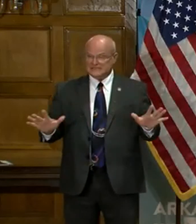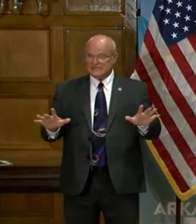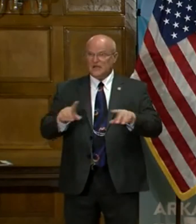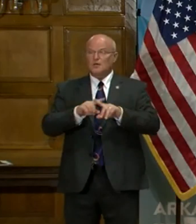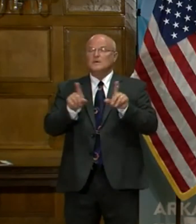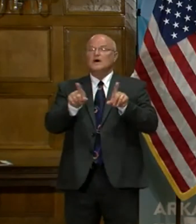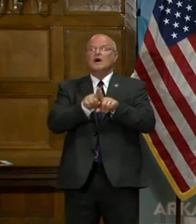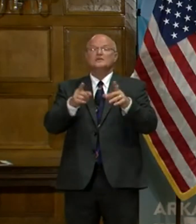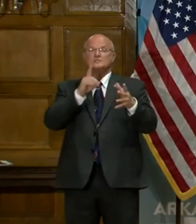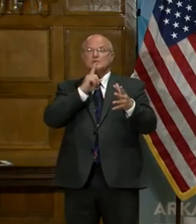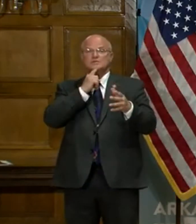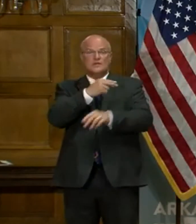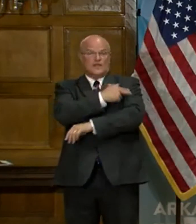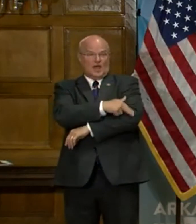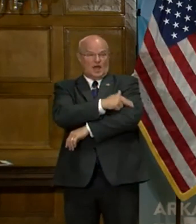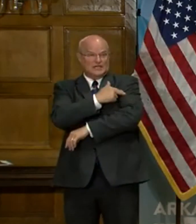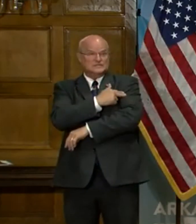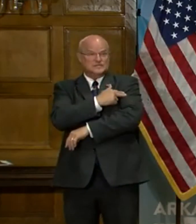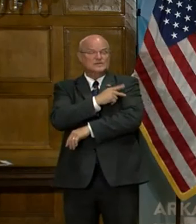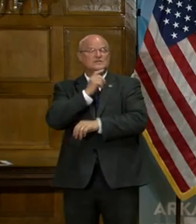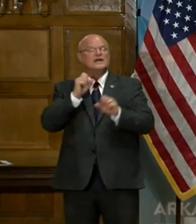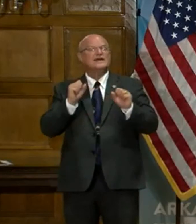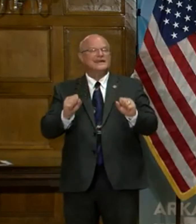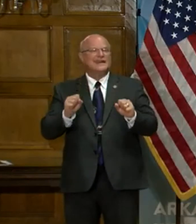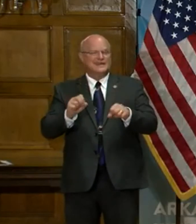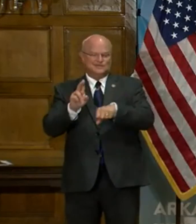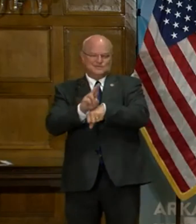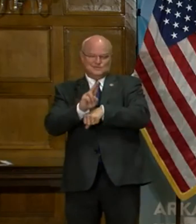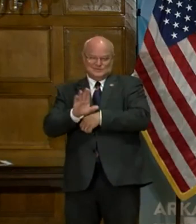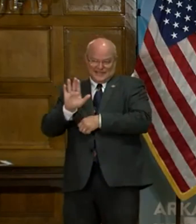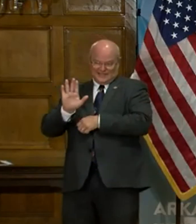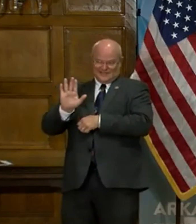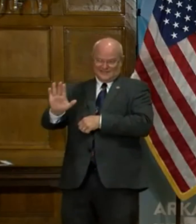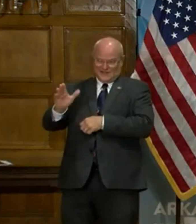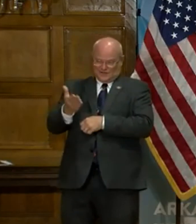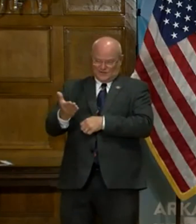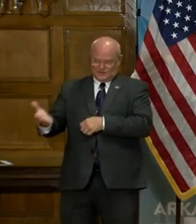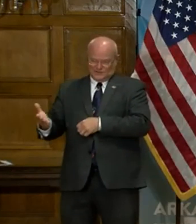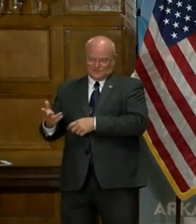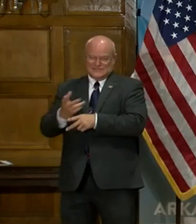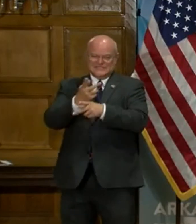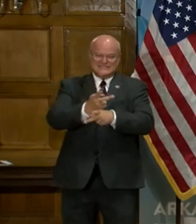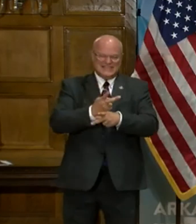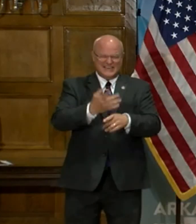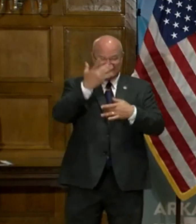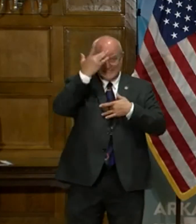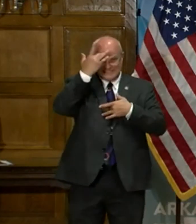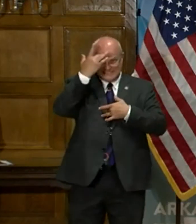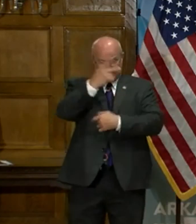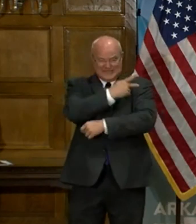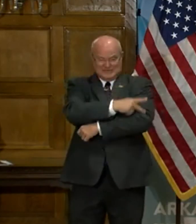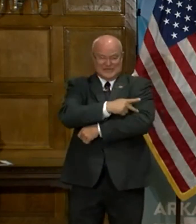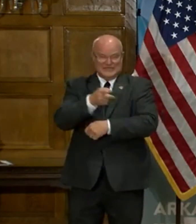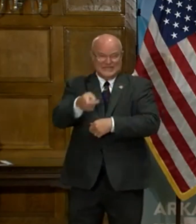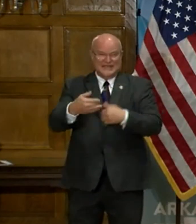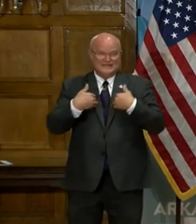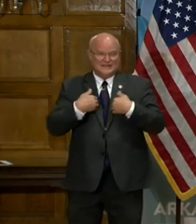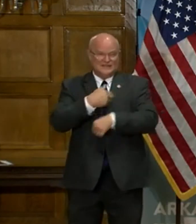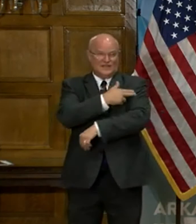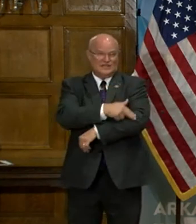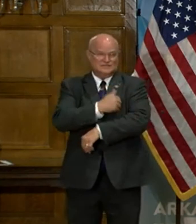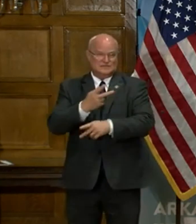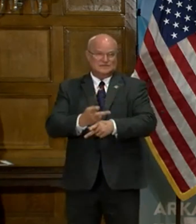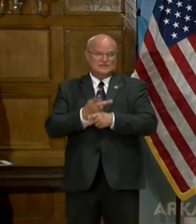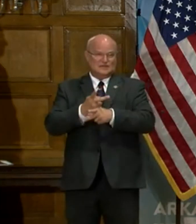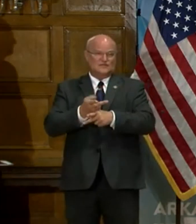but we also want to make sure the hospitals are able to use their resources to take care of the sick patients that they have that are